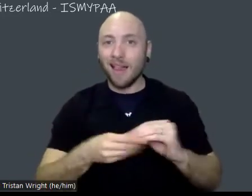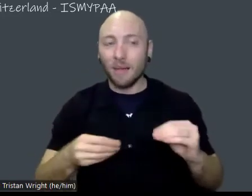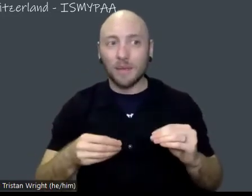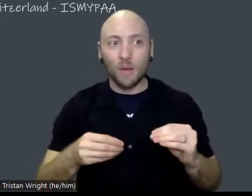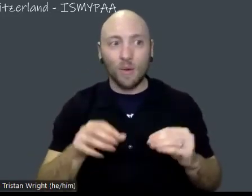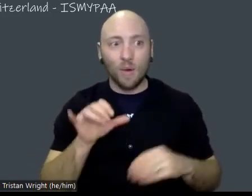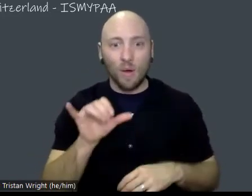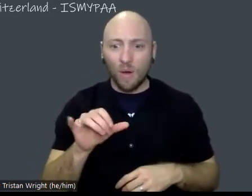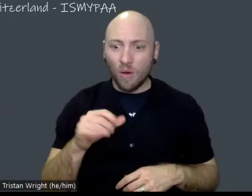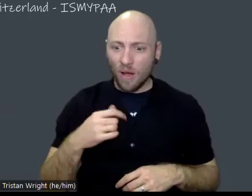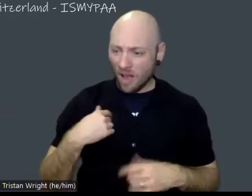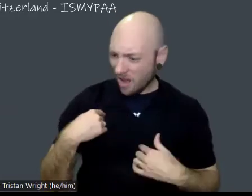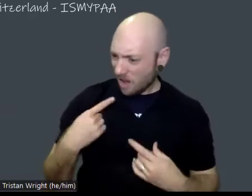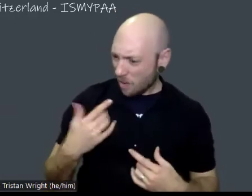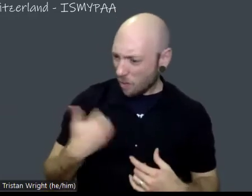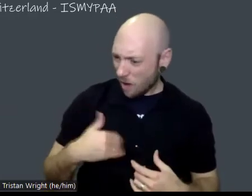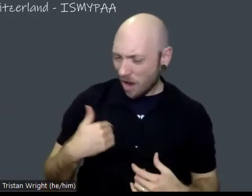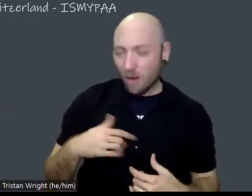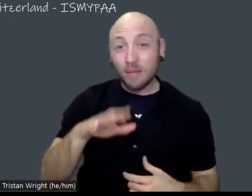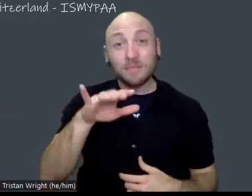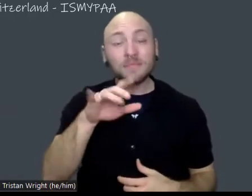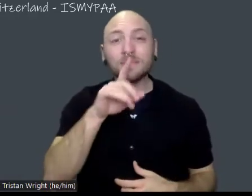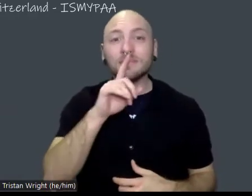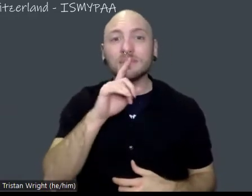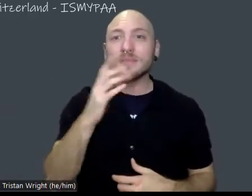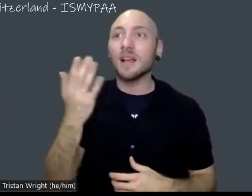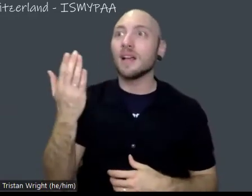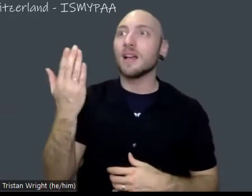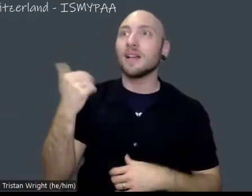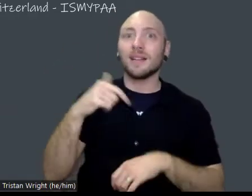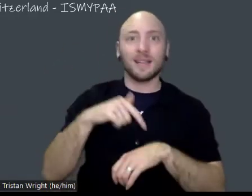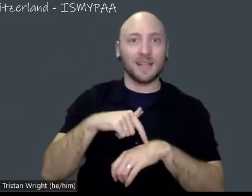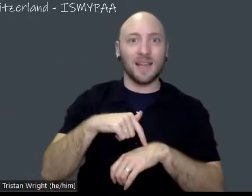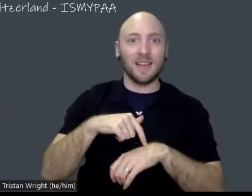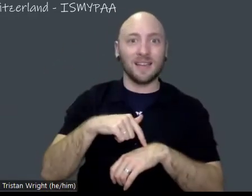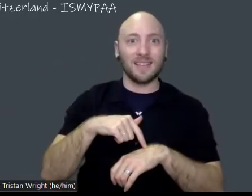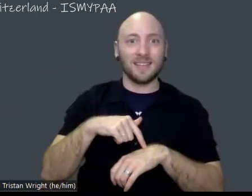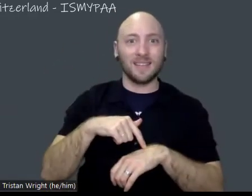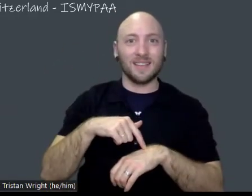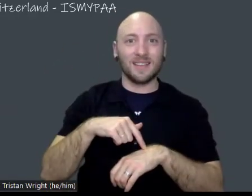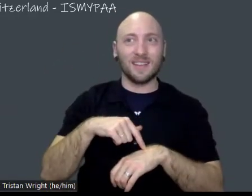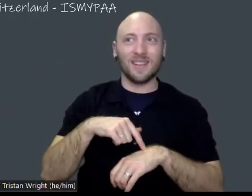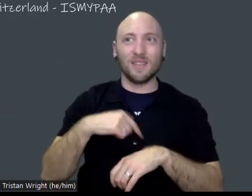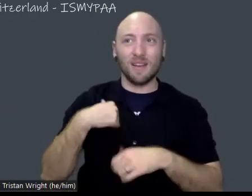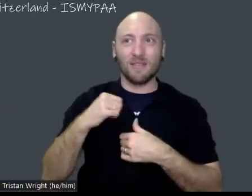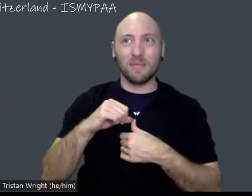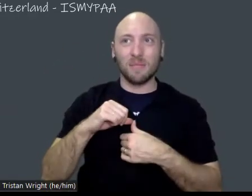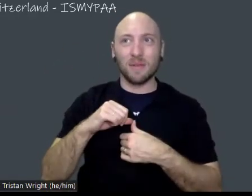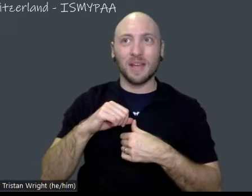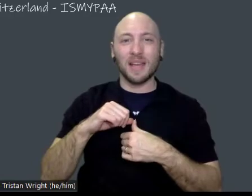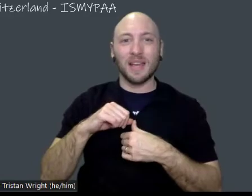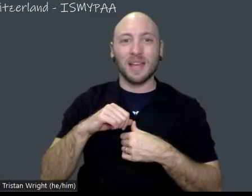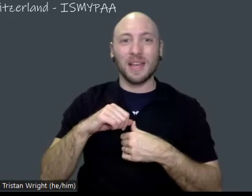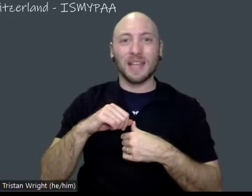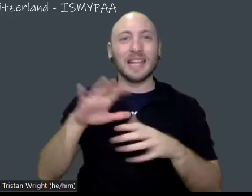Even if the last time I did this kind of exercise to look back and see where I am now compared to the